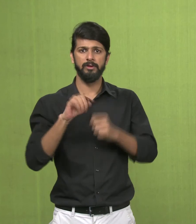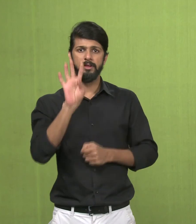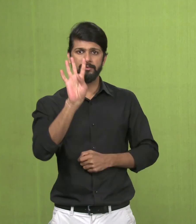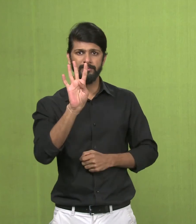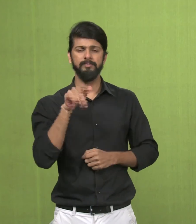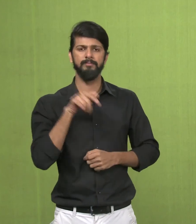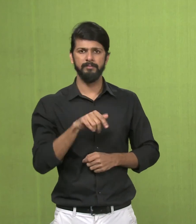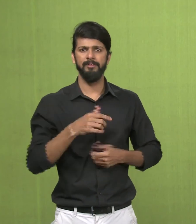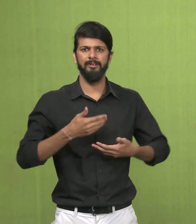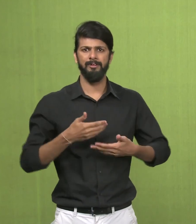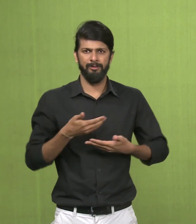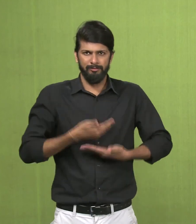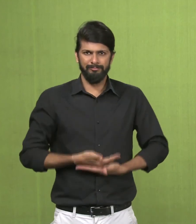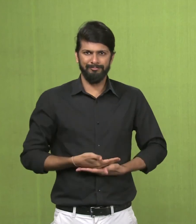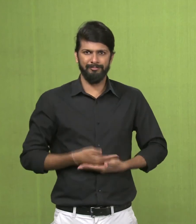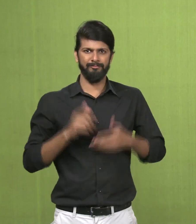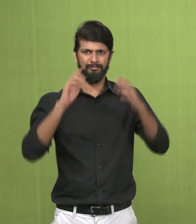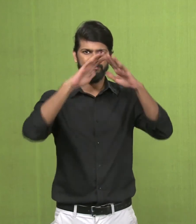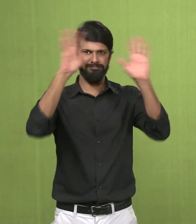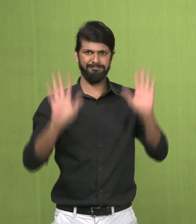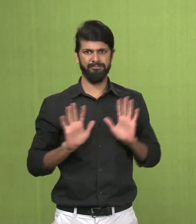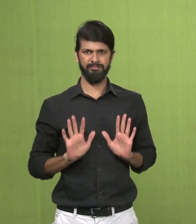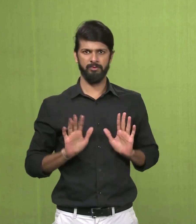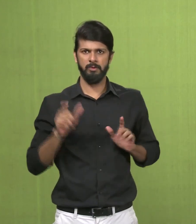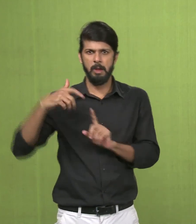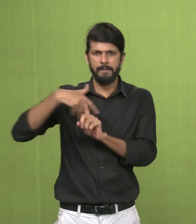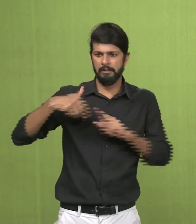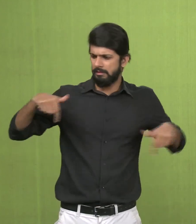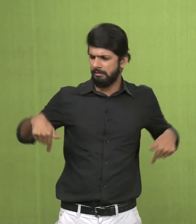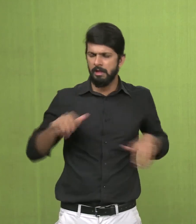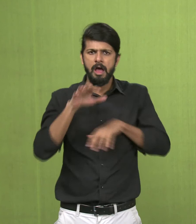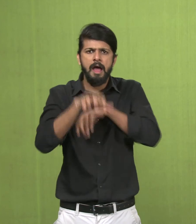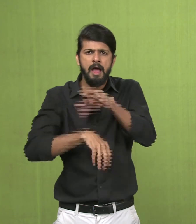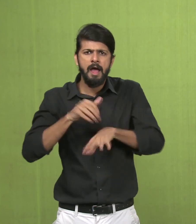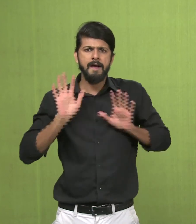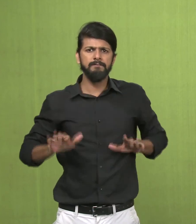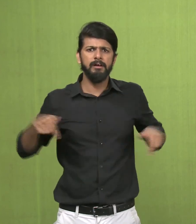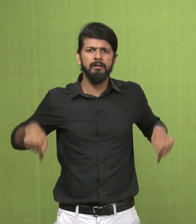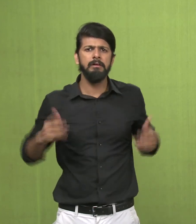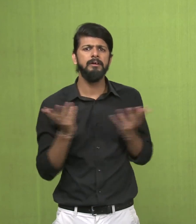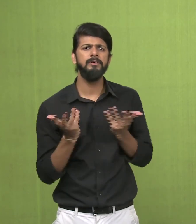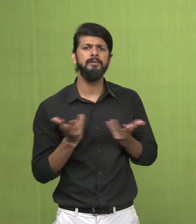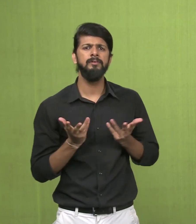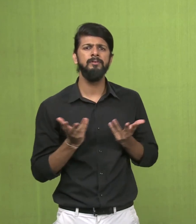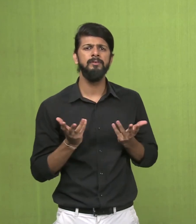Question number 4. Which animal is carved flanking the Tirthankara?